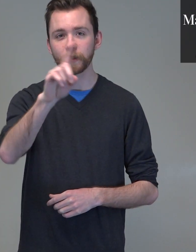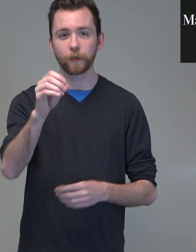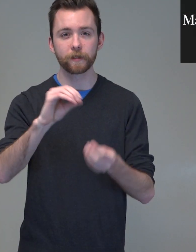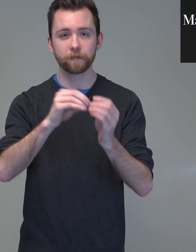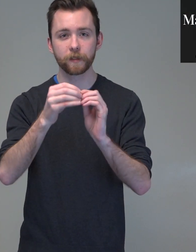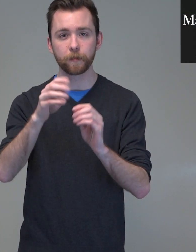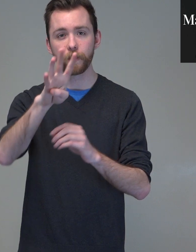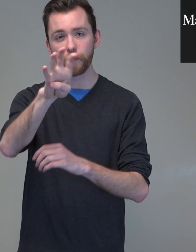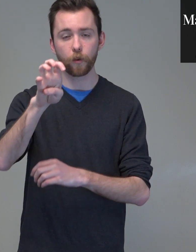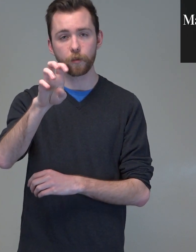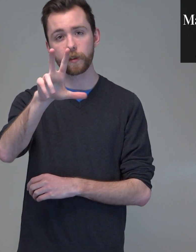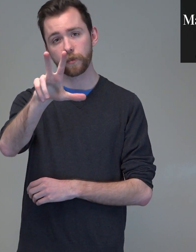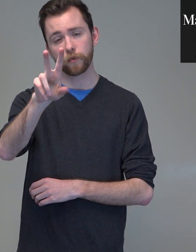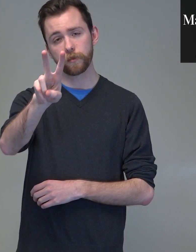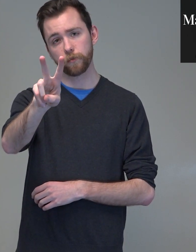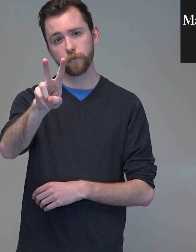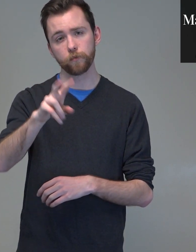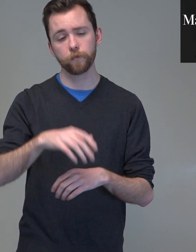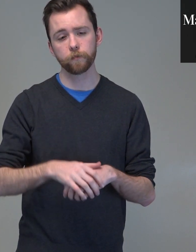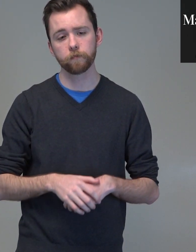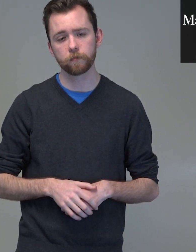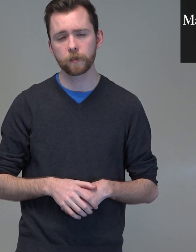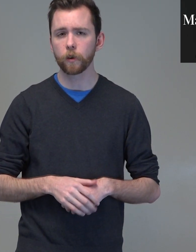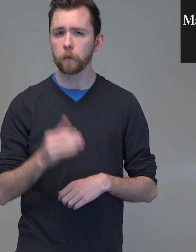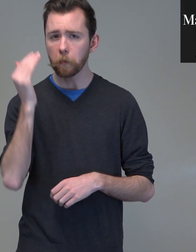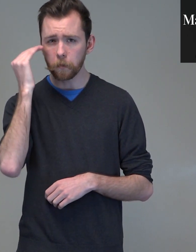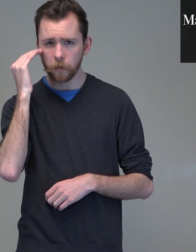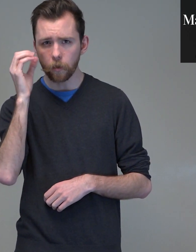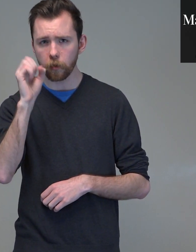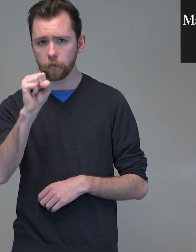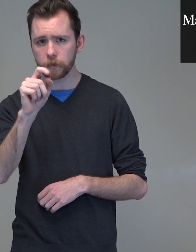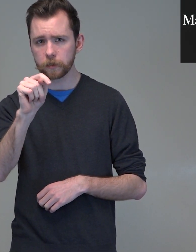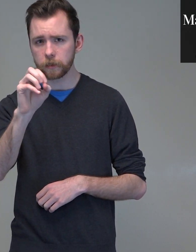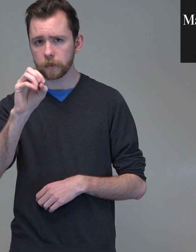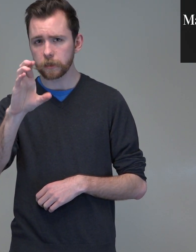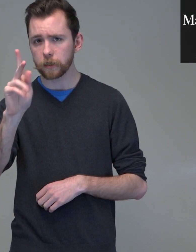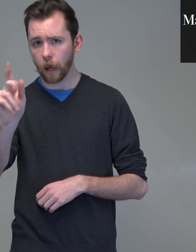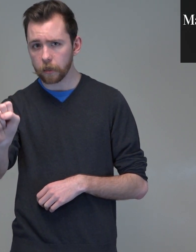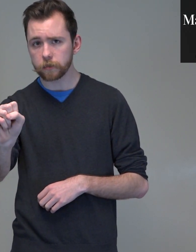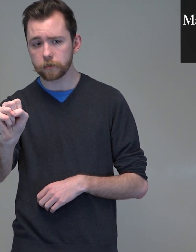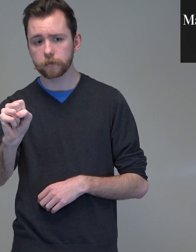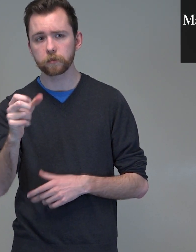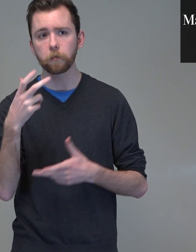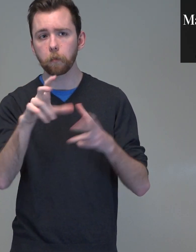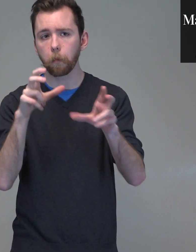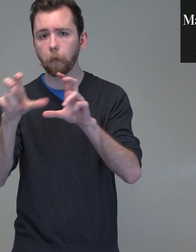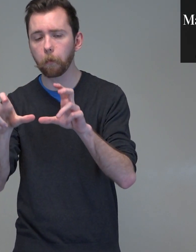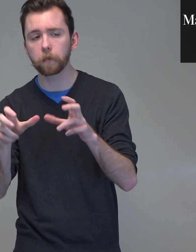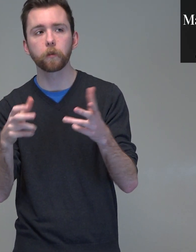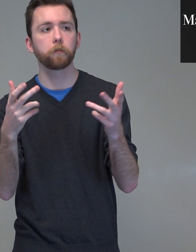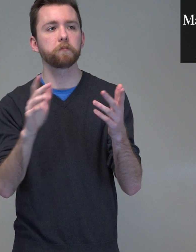Question 432. May a Christian speculate in the stock market or in internet stocks?